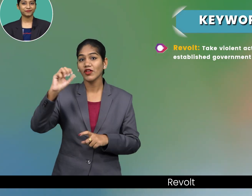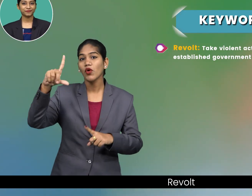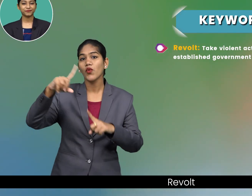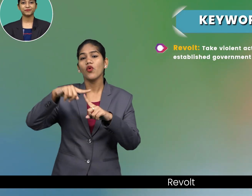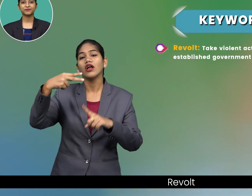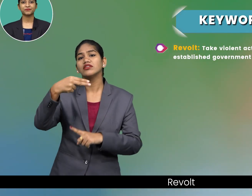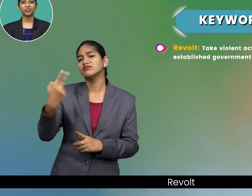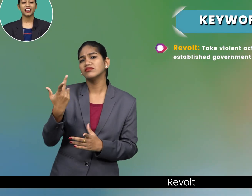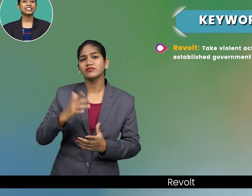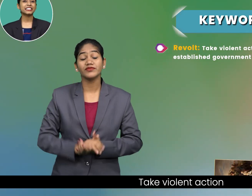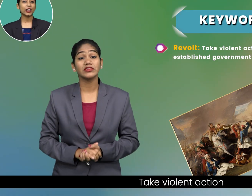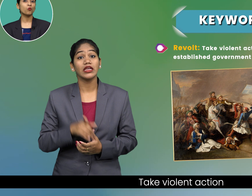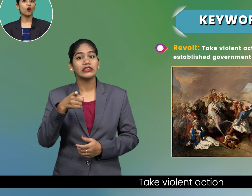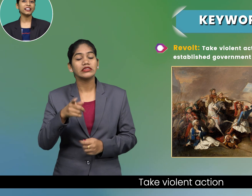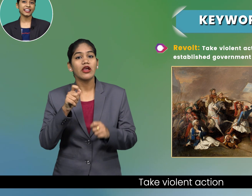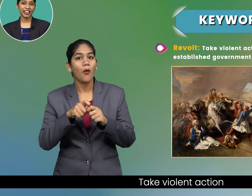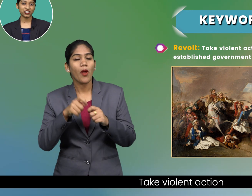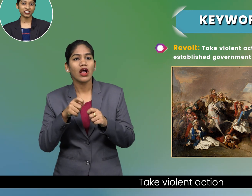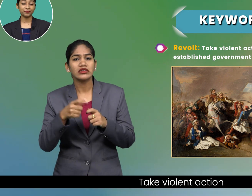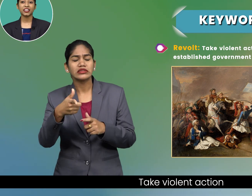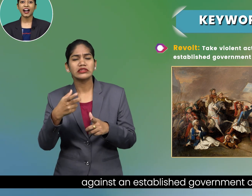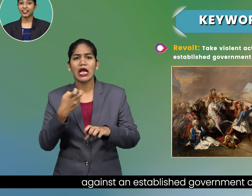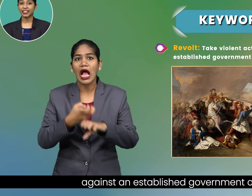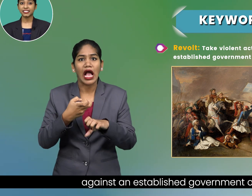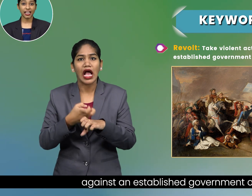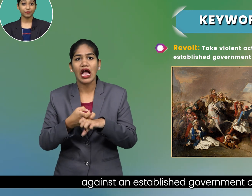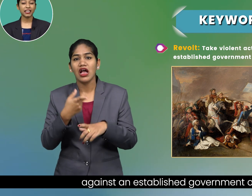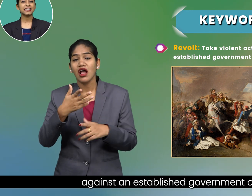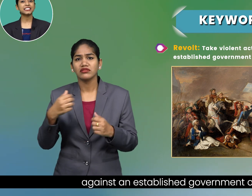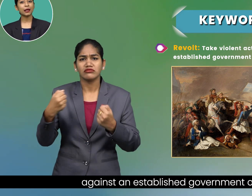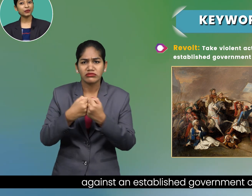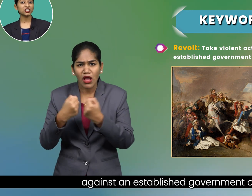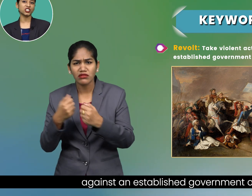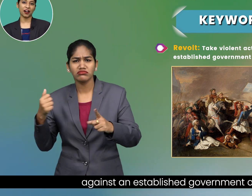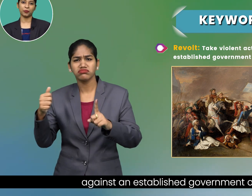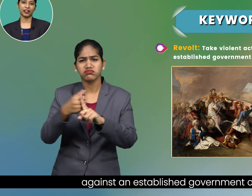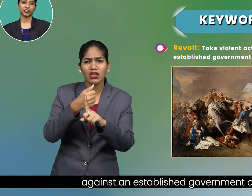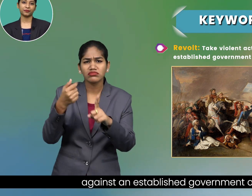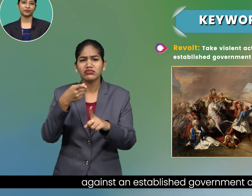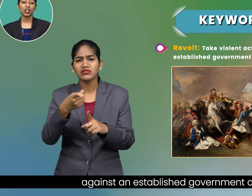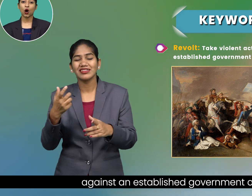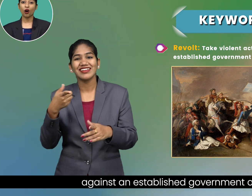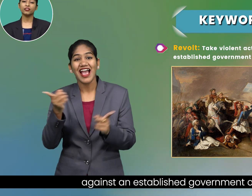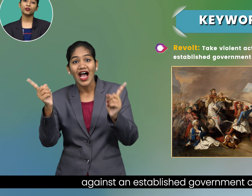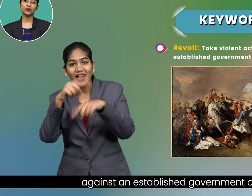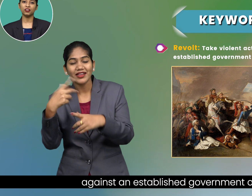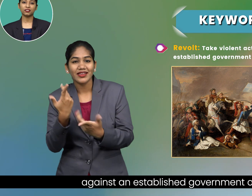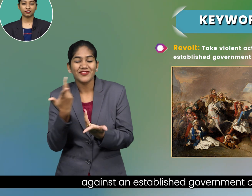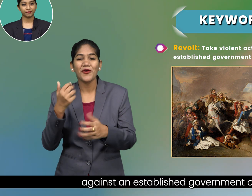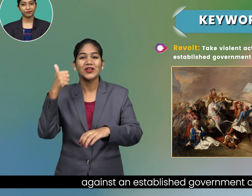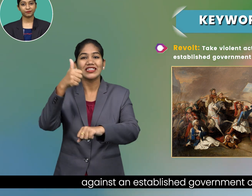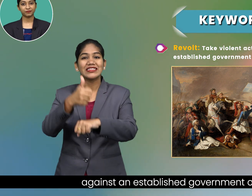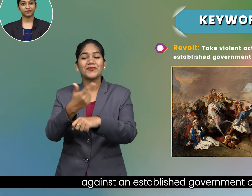Revolt, take violent action against an established government or